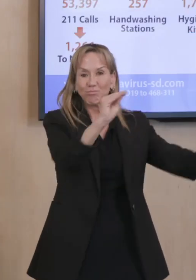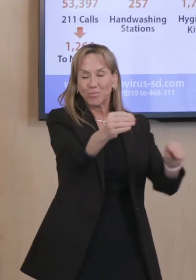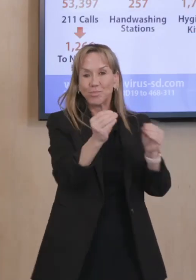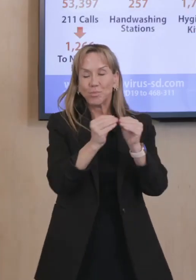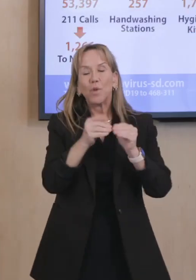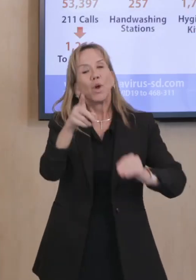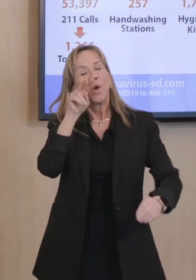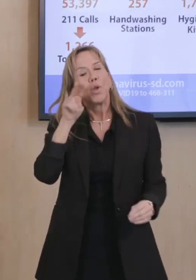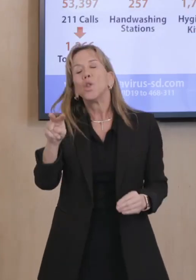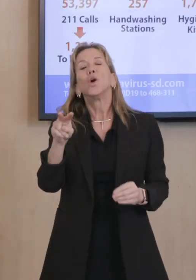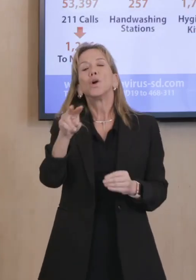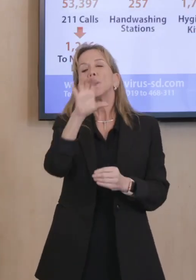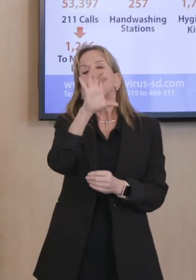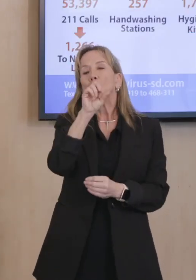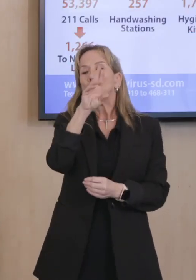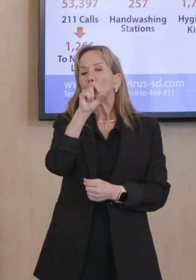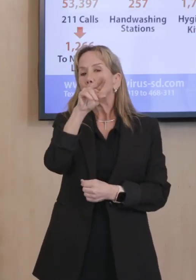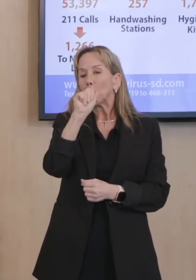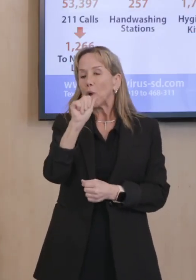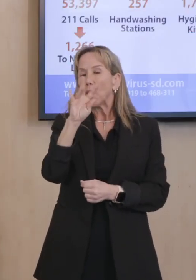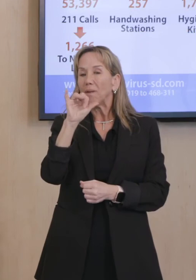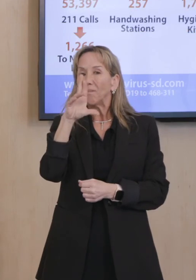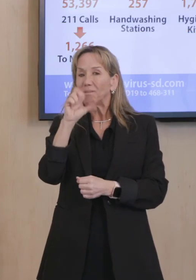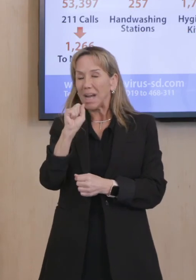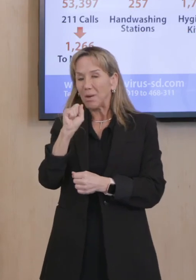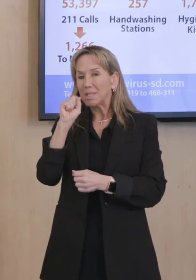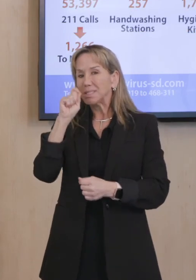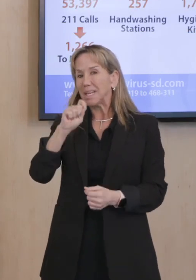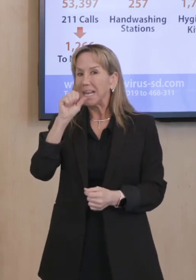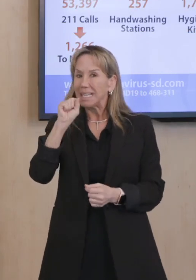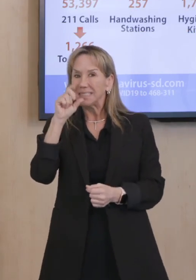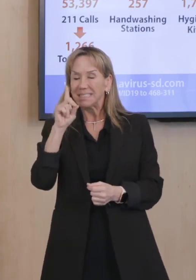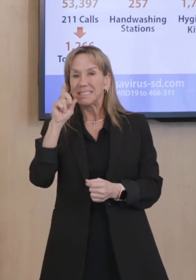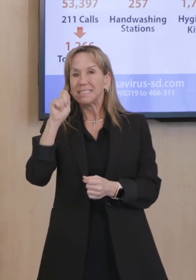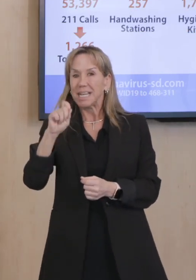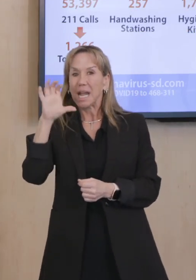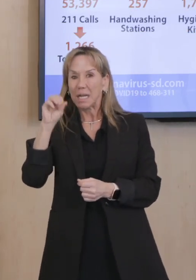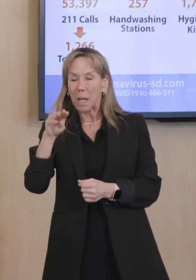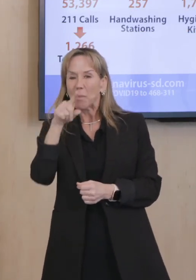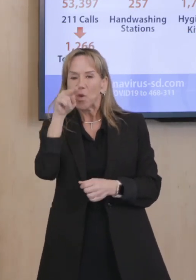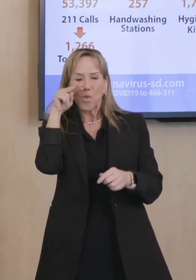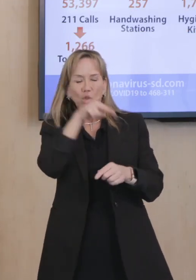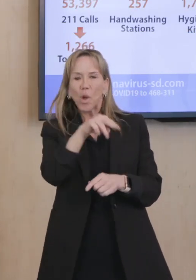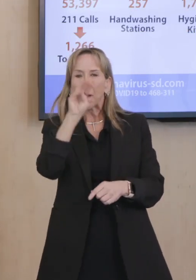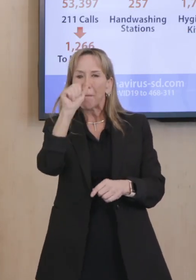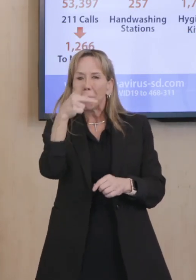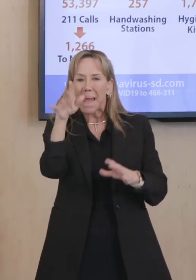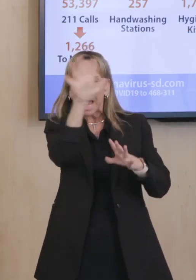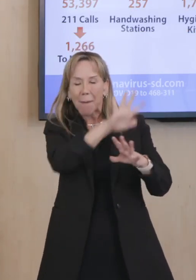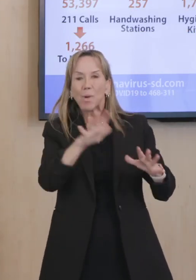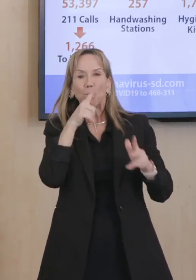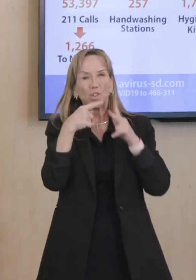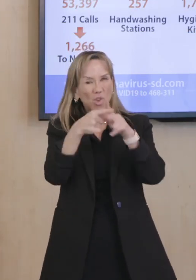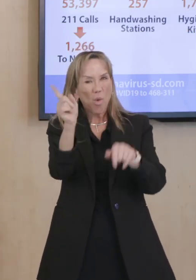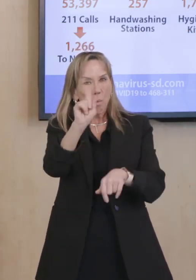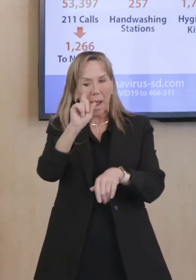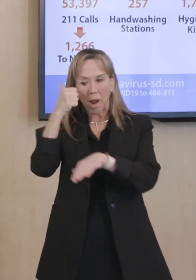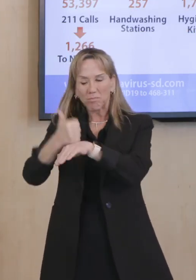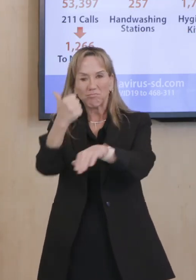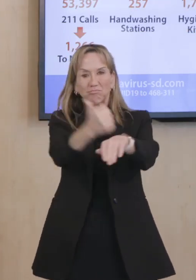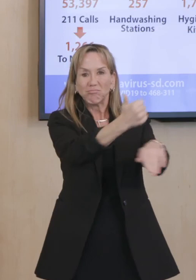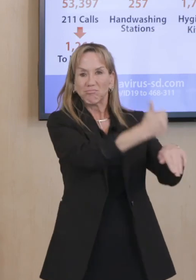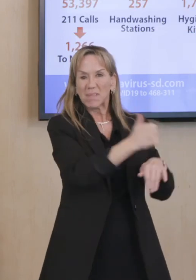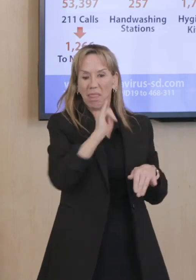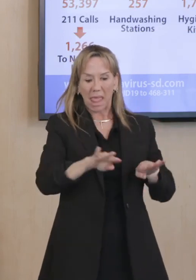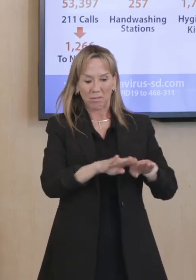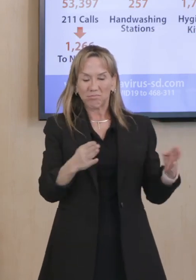website, coronavirus-sd.com, you can actually see a map that will show you the location of all of the hand washing stations that we have distributed